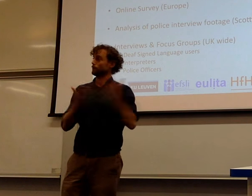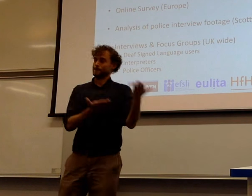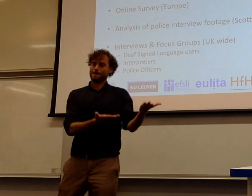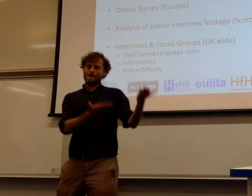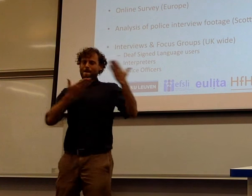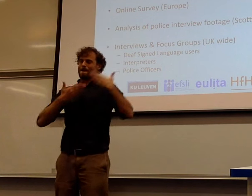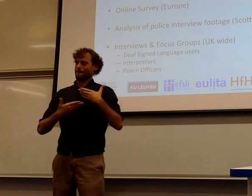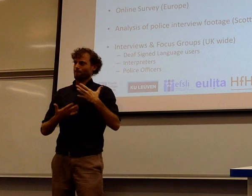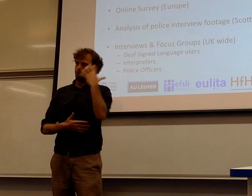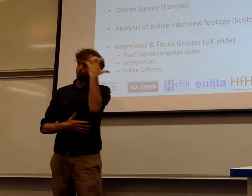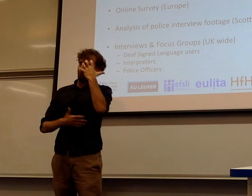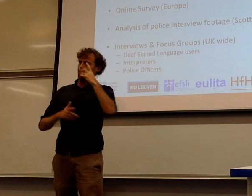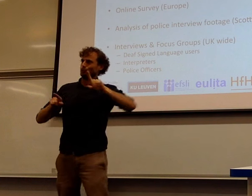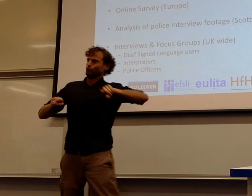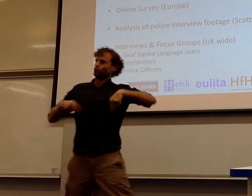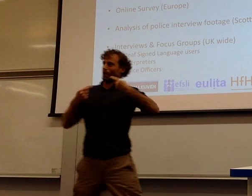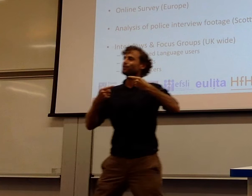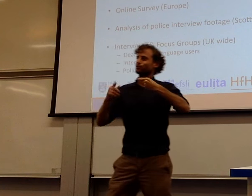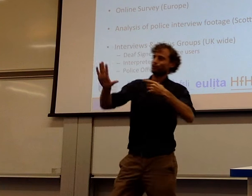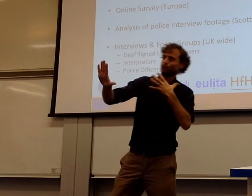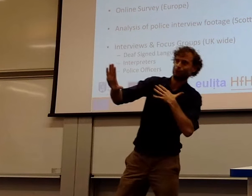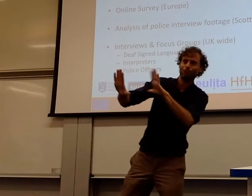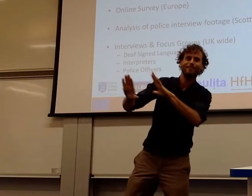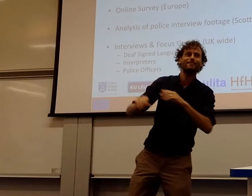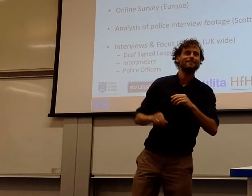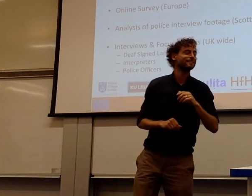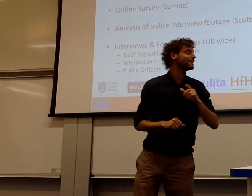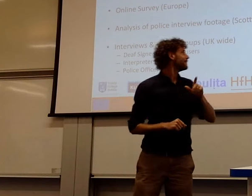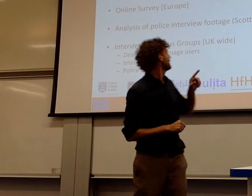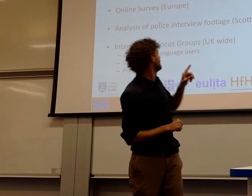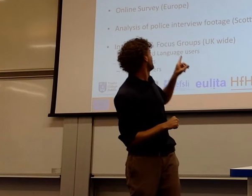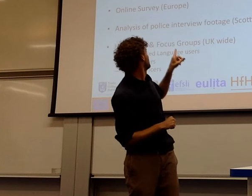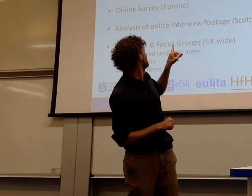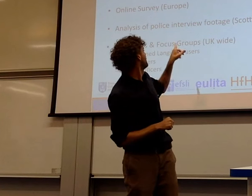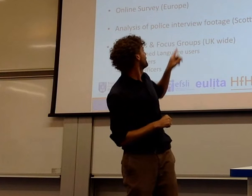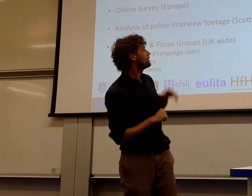Now, when I joined projects in January, I was given quite a challenge